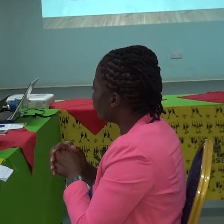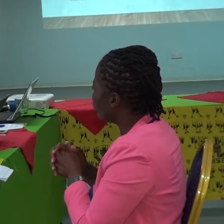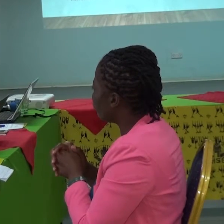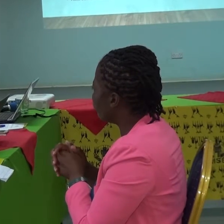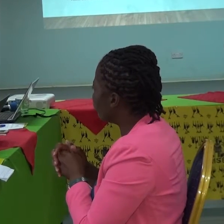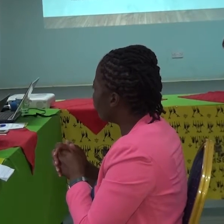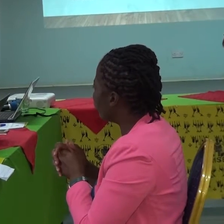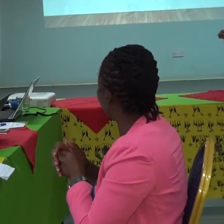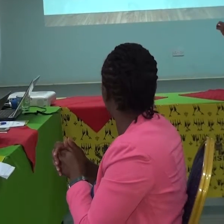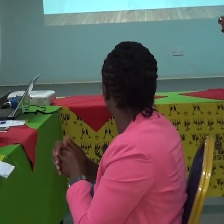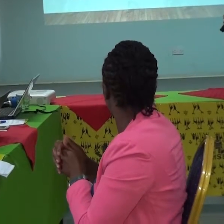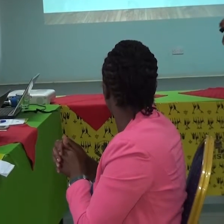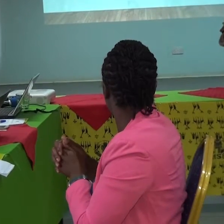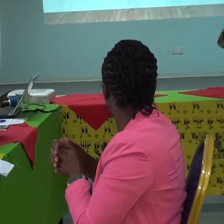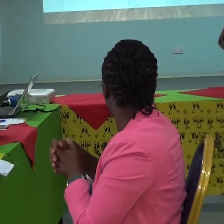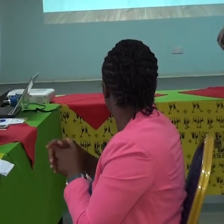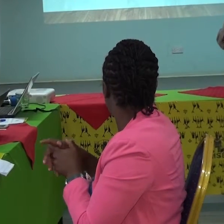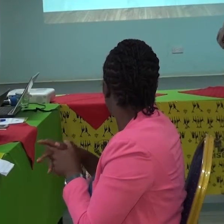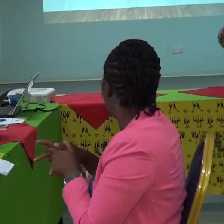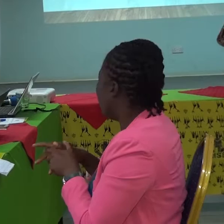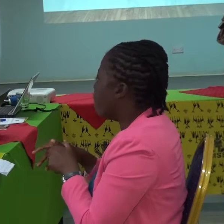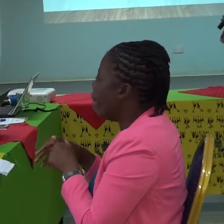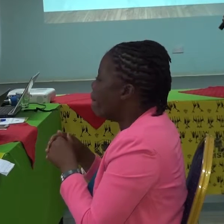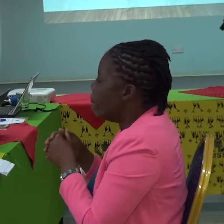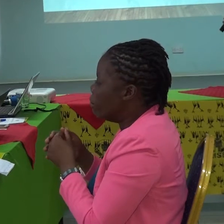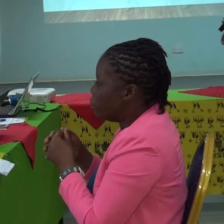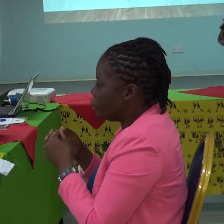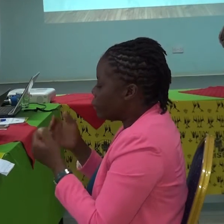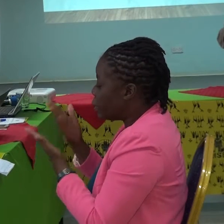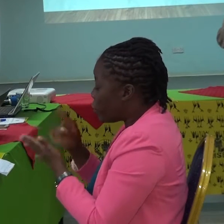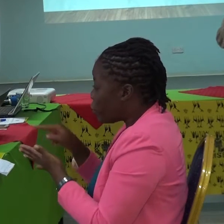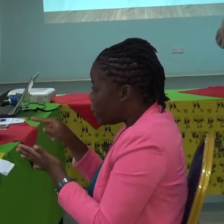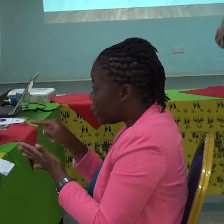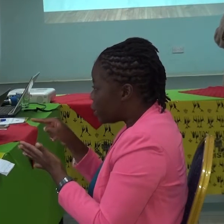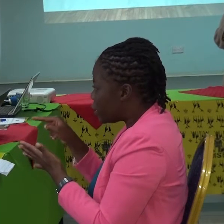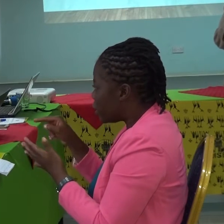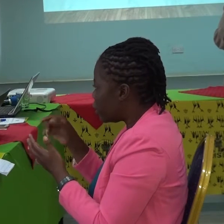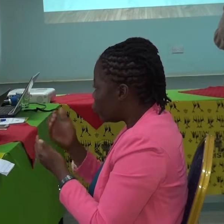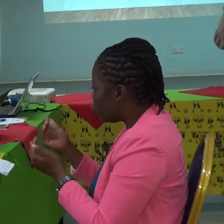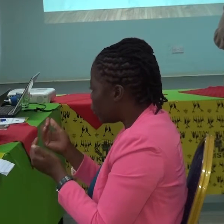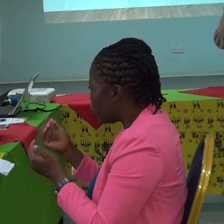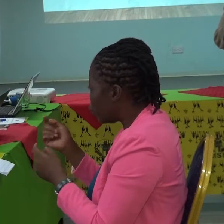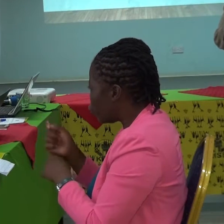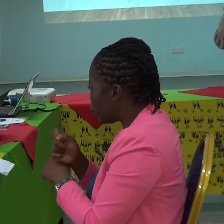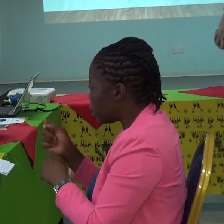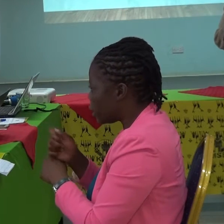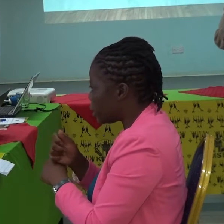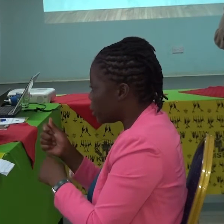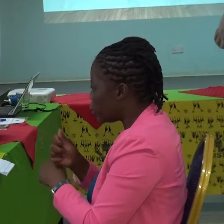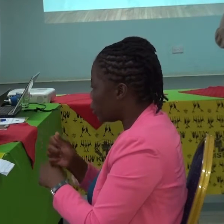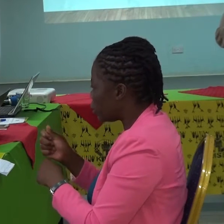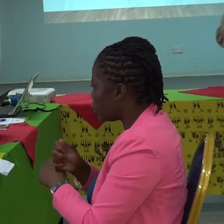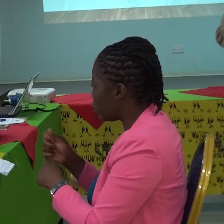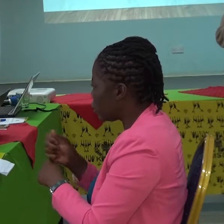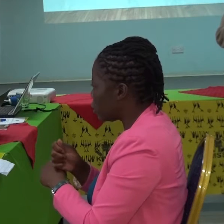I stand here, some of these children and trainees are still at home. Don't we agree on that? They're still at home.